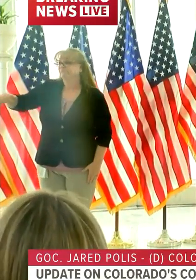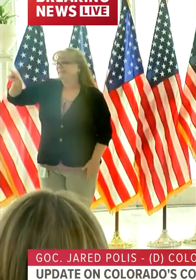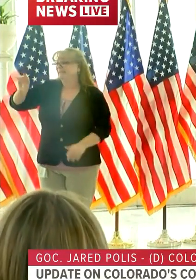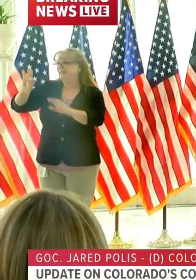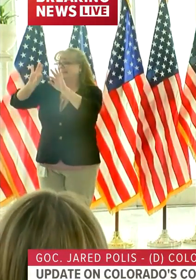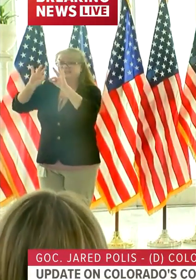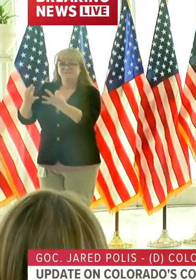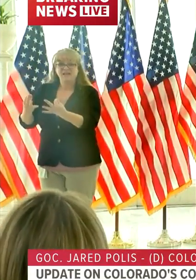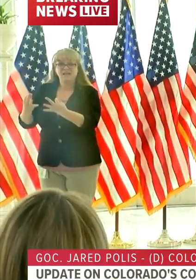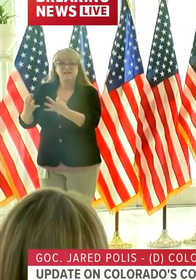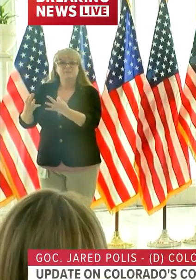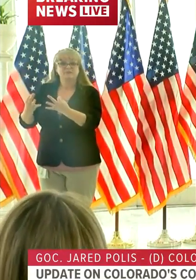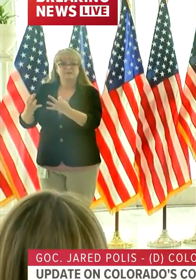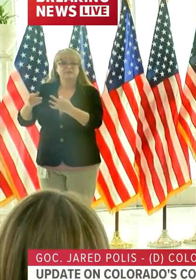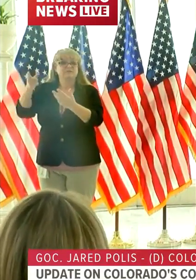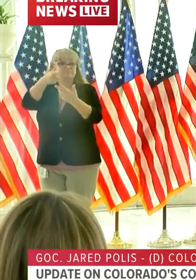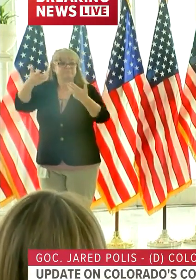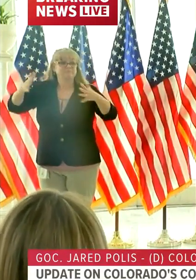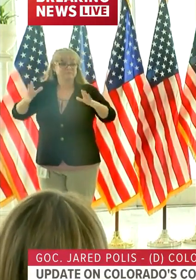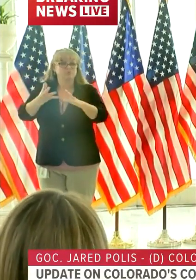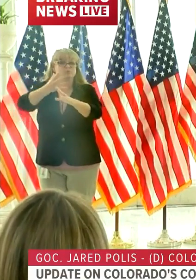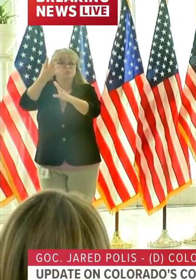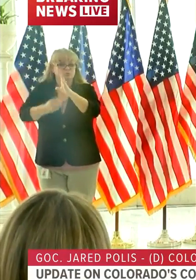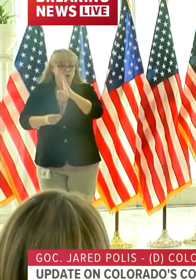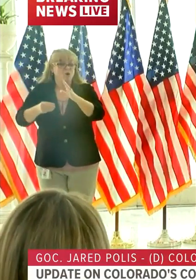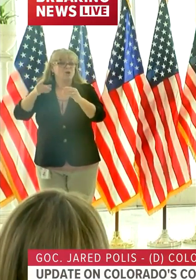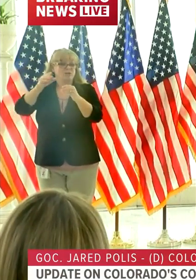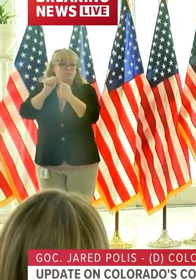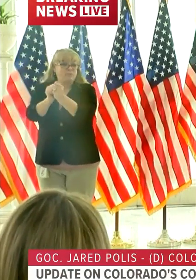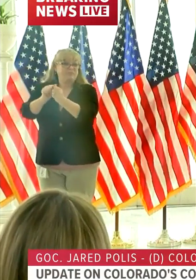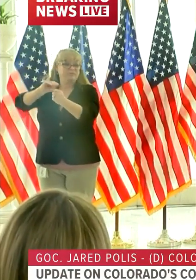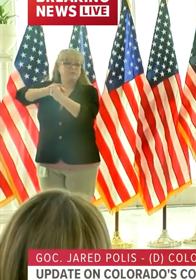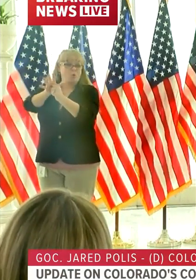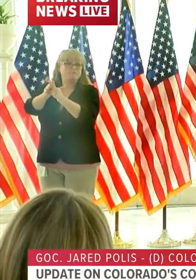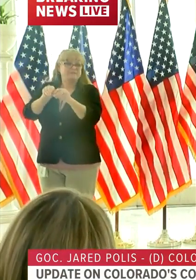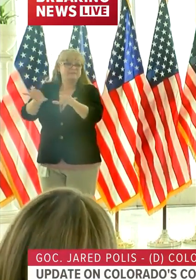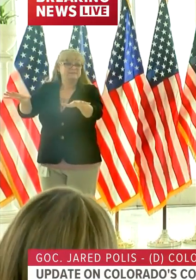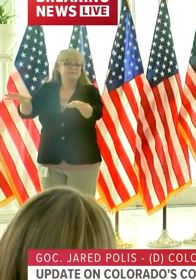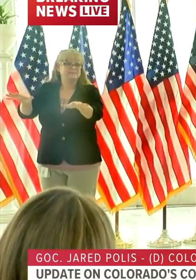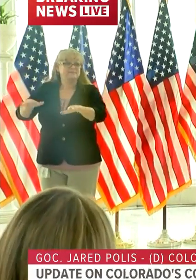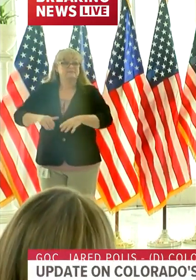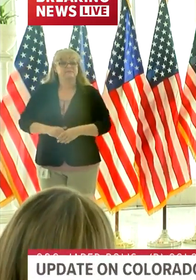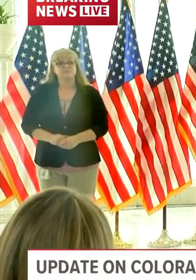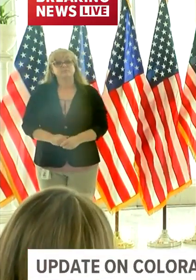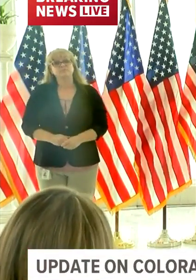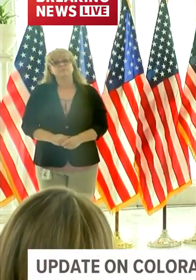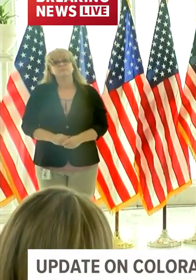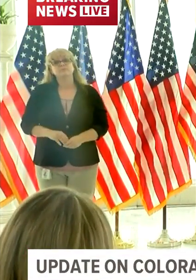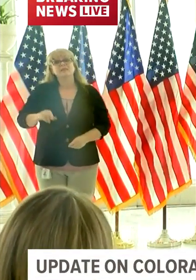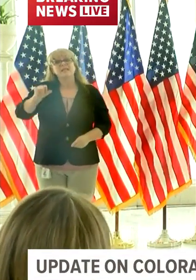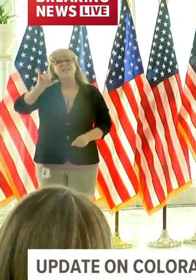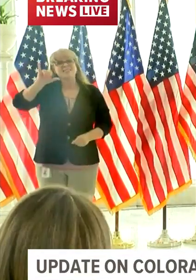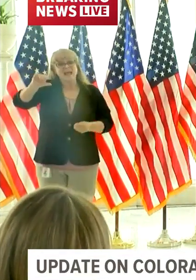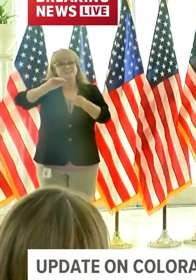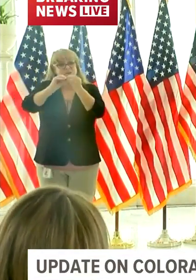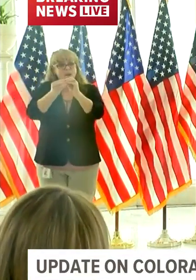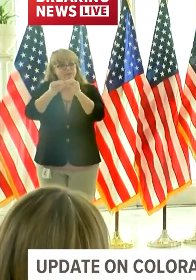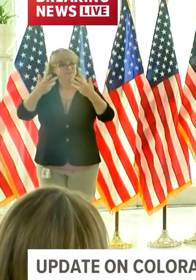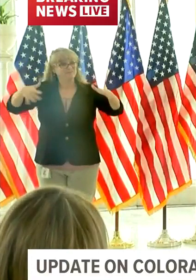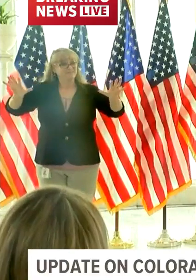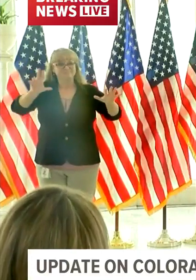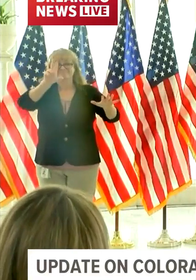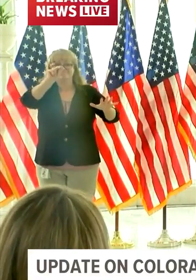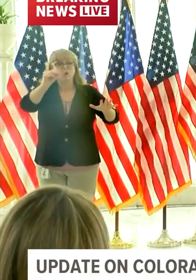of COVID-19 in Colorado. These numbers are growing. We expect that while